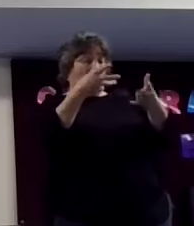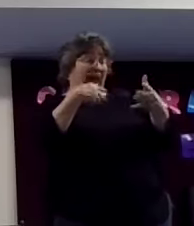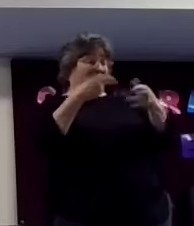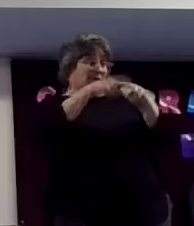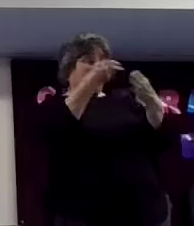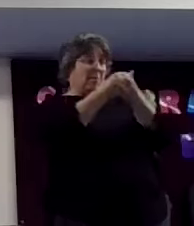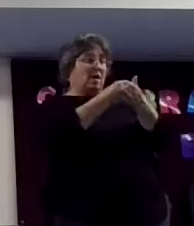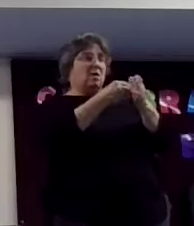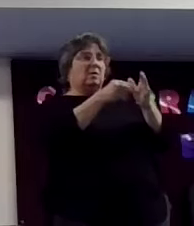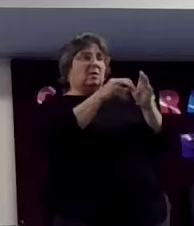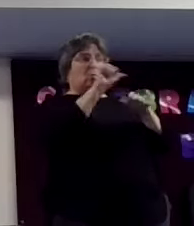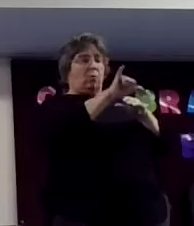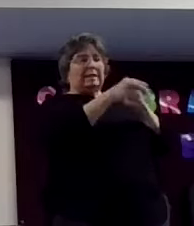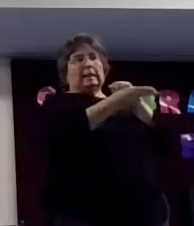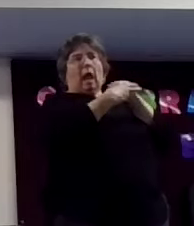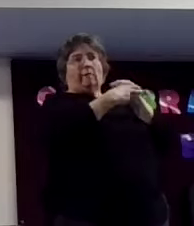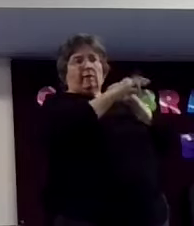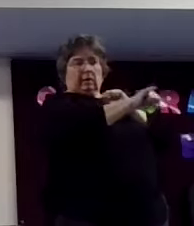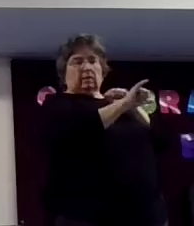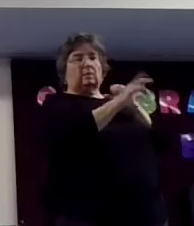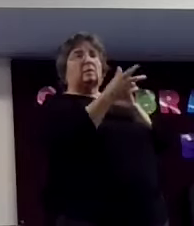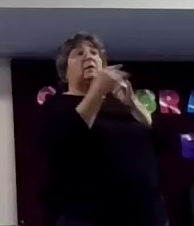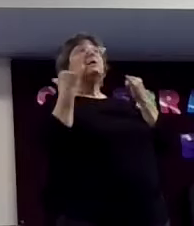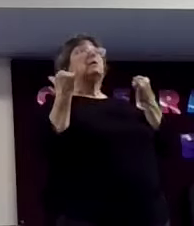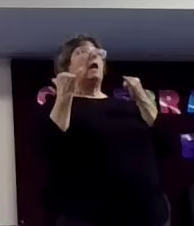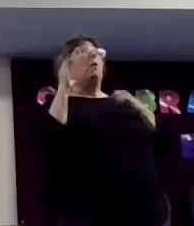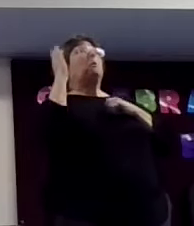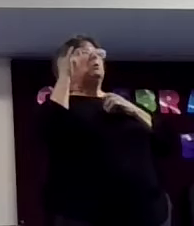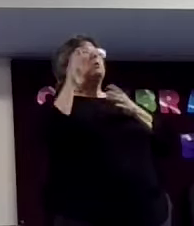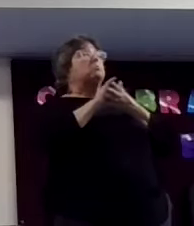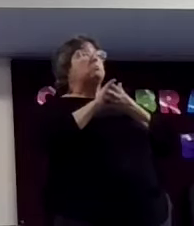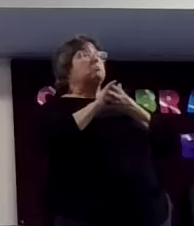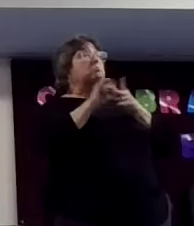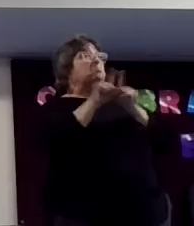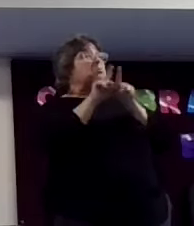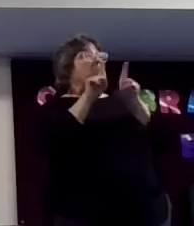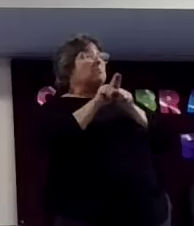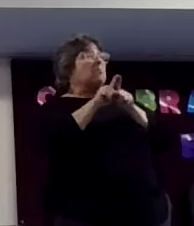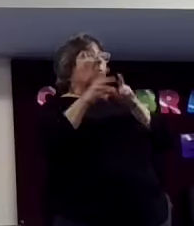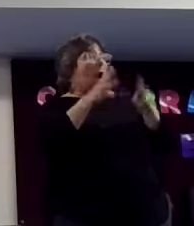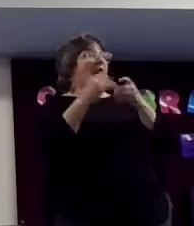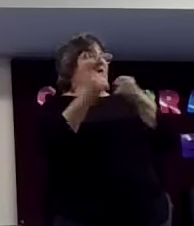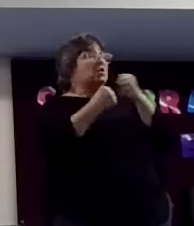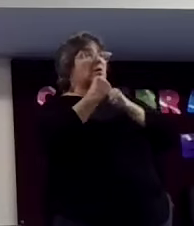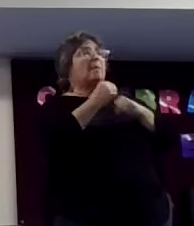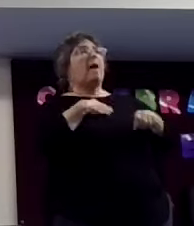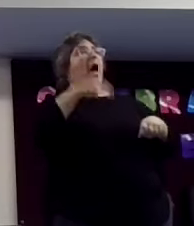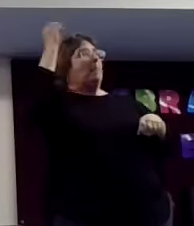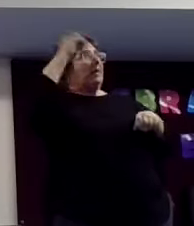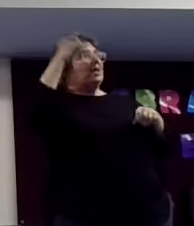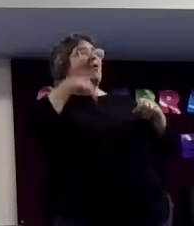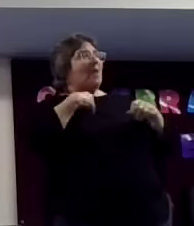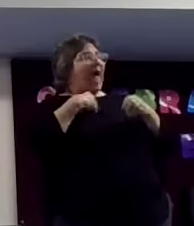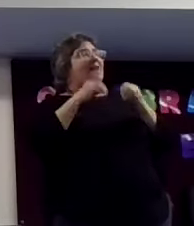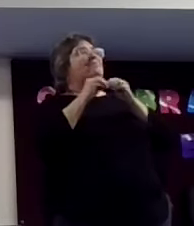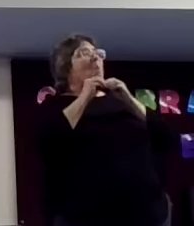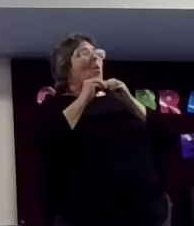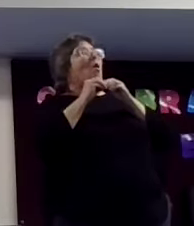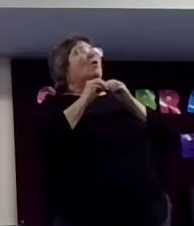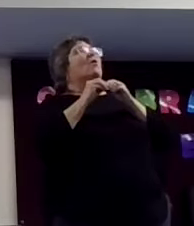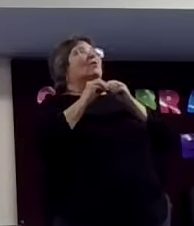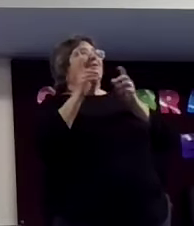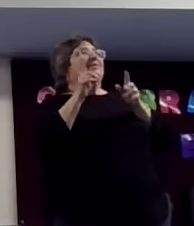money and we put it into the rainy day fund. And right now it looks like we're heading in the same direction. So in my opinion, that gives us room to be able to